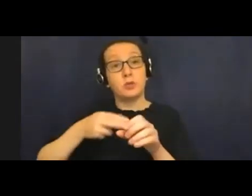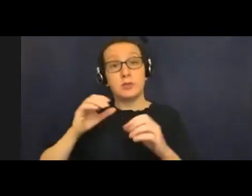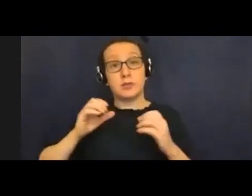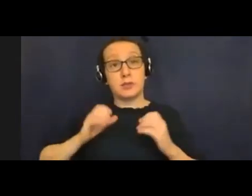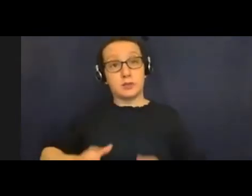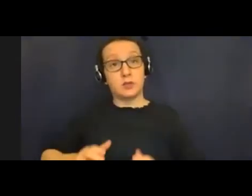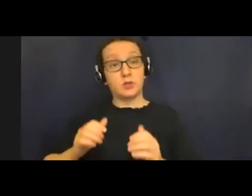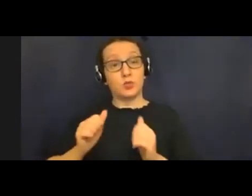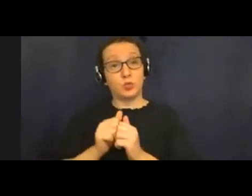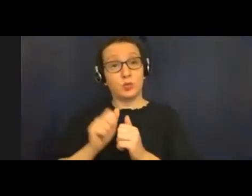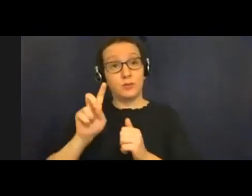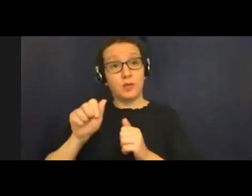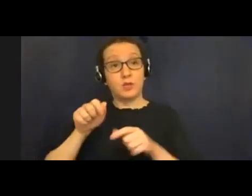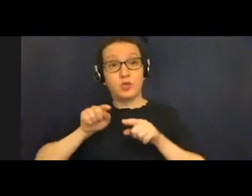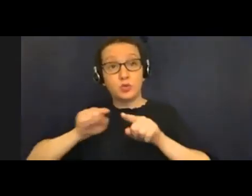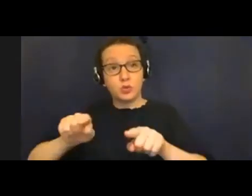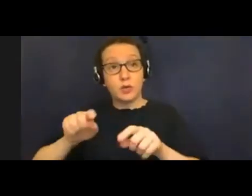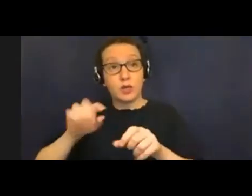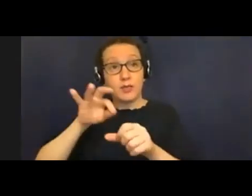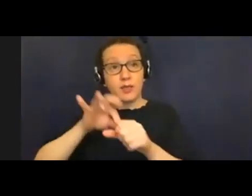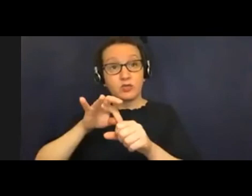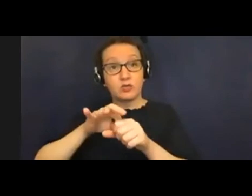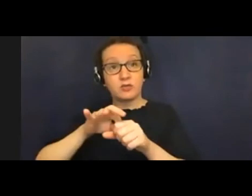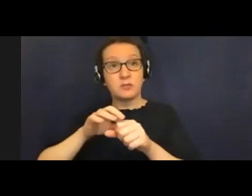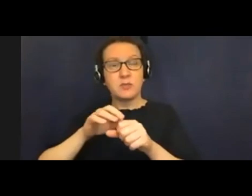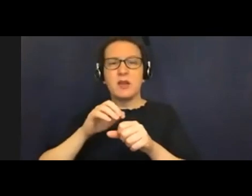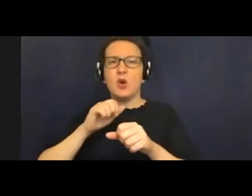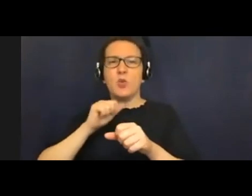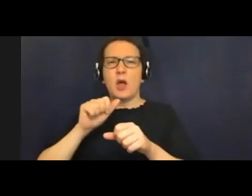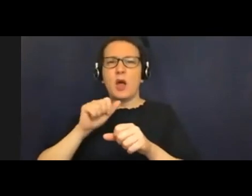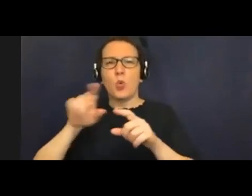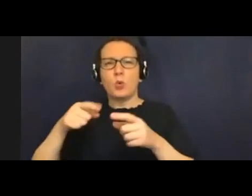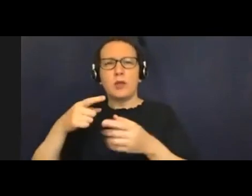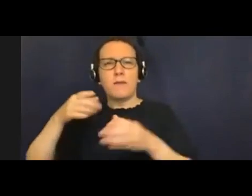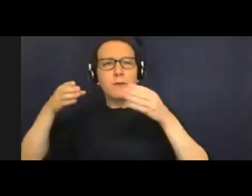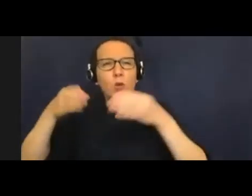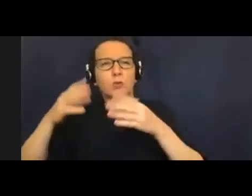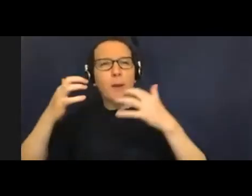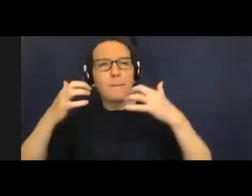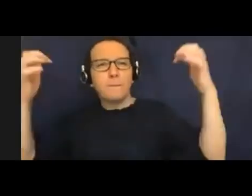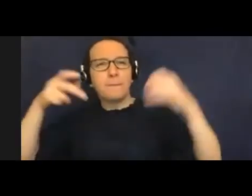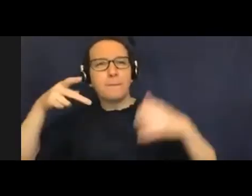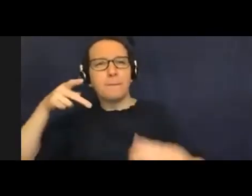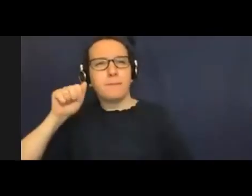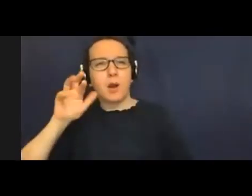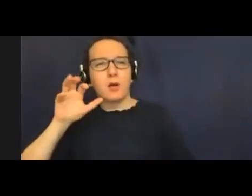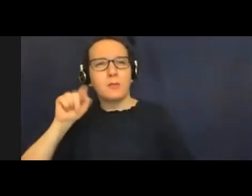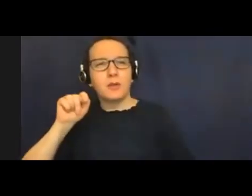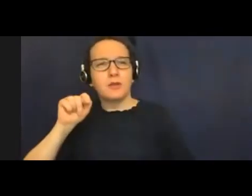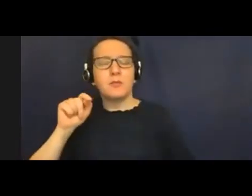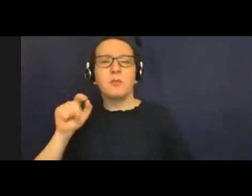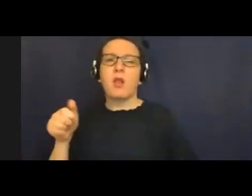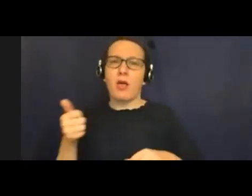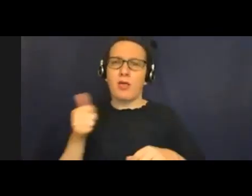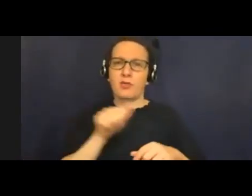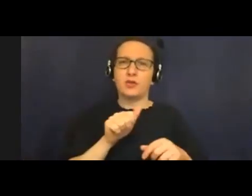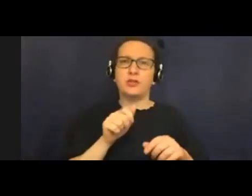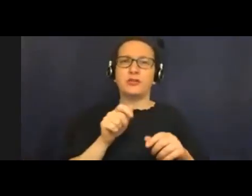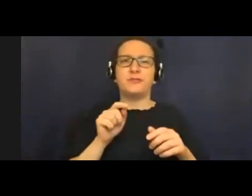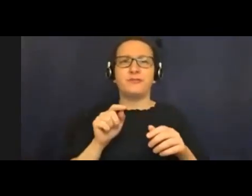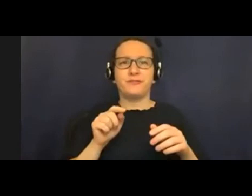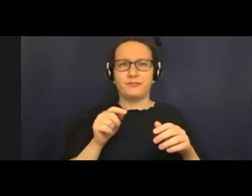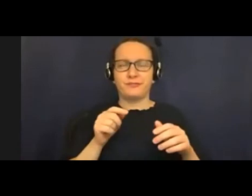during, I will not limit to pandemic, but during an emergency situation, which means that it could occur not only